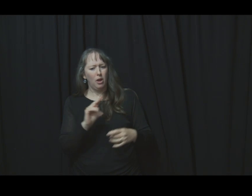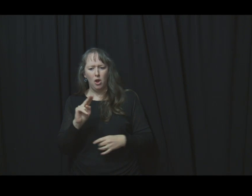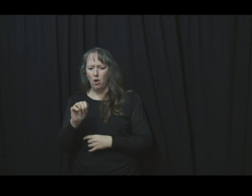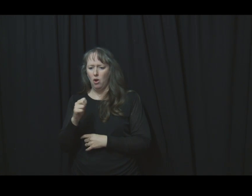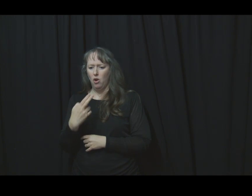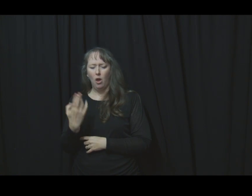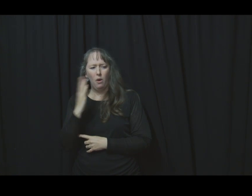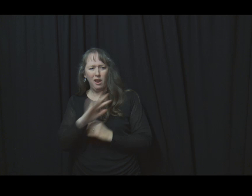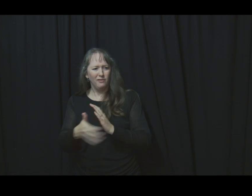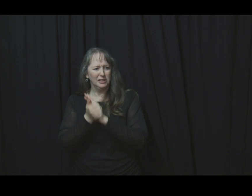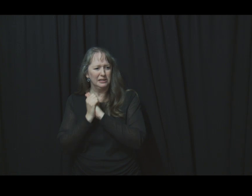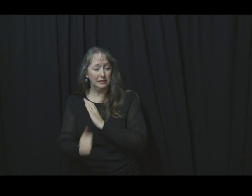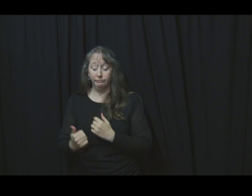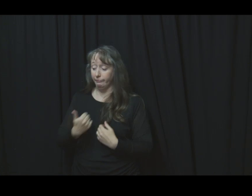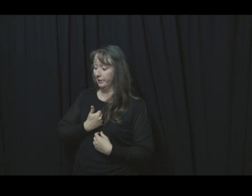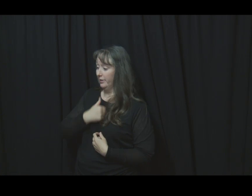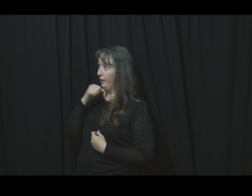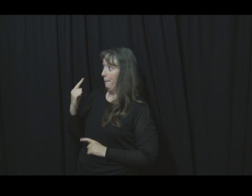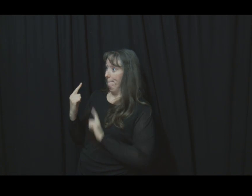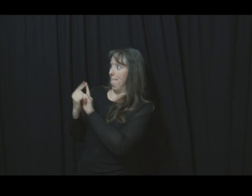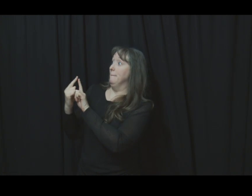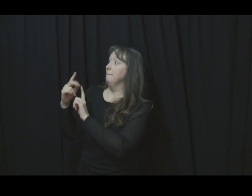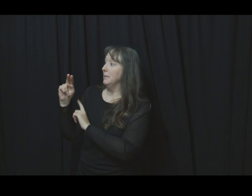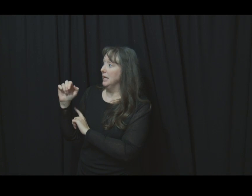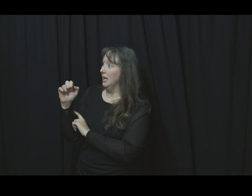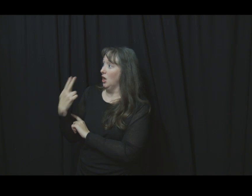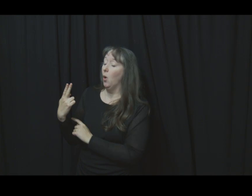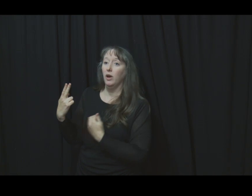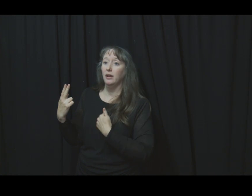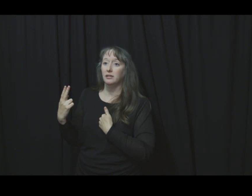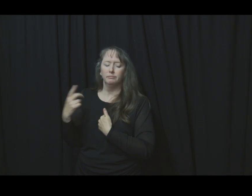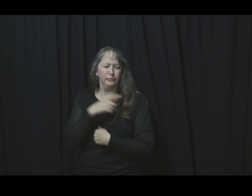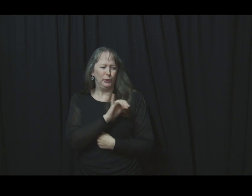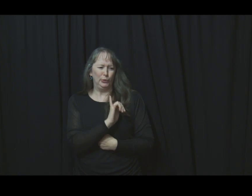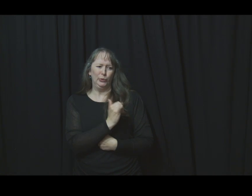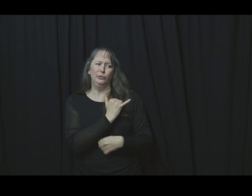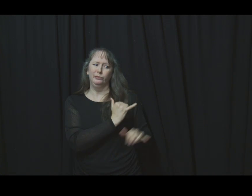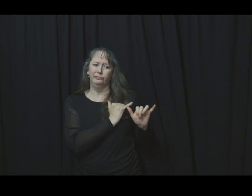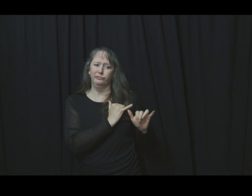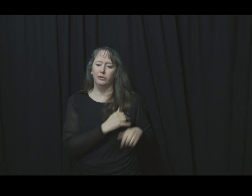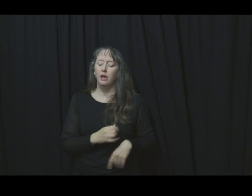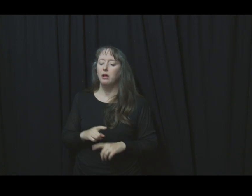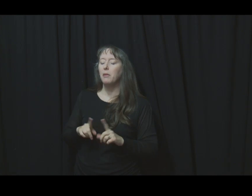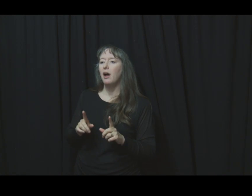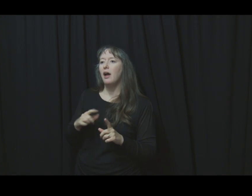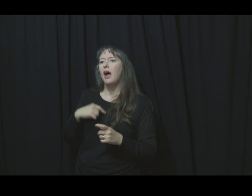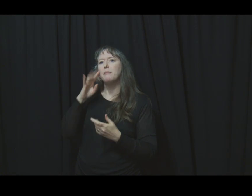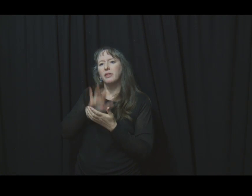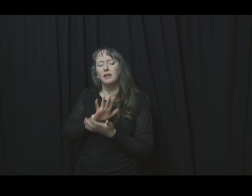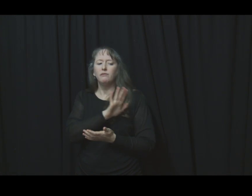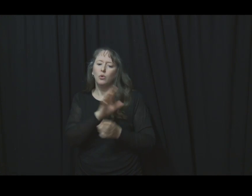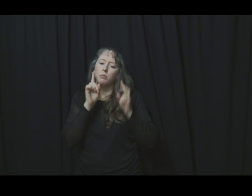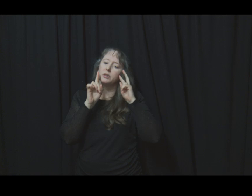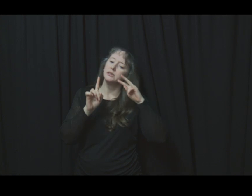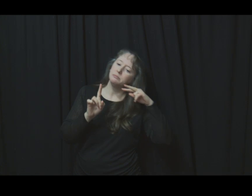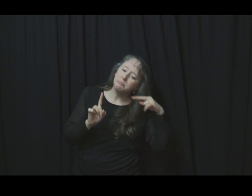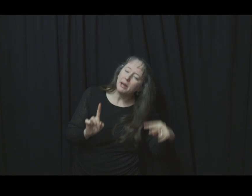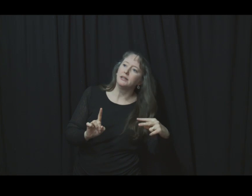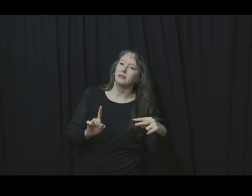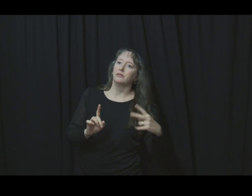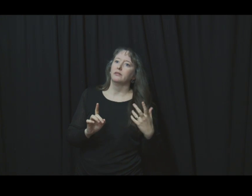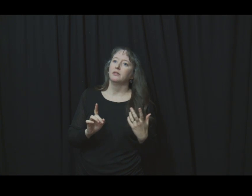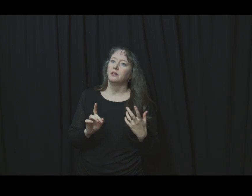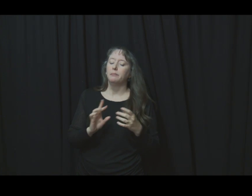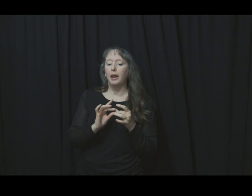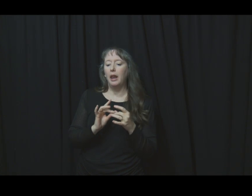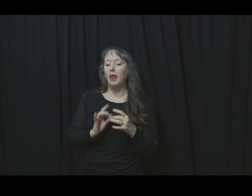Noah, and neither did you. And, really, it's an evolutionary view of origins, I believe, because you're thinking in terms people before us aren't